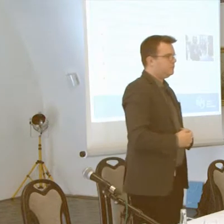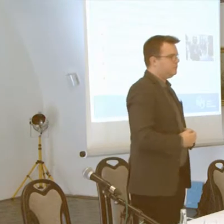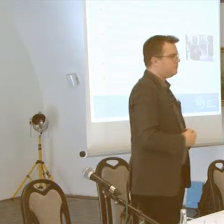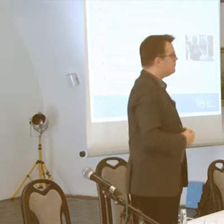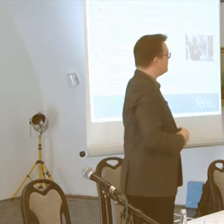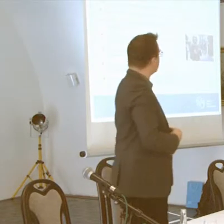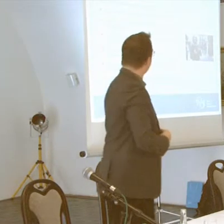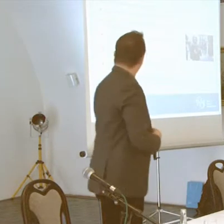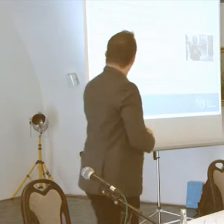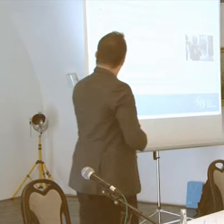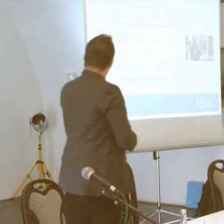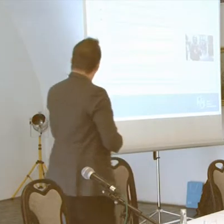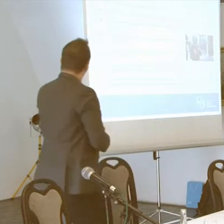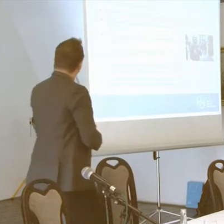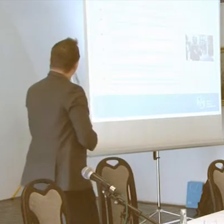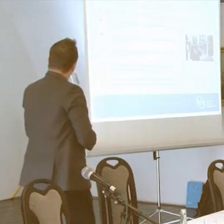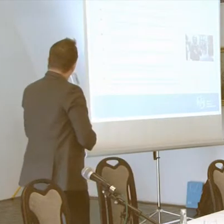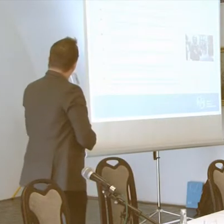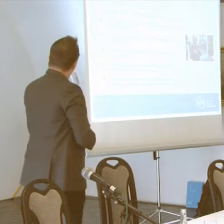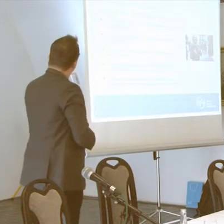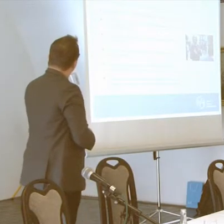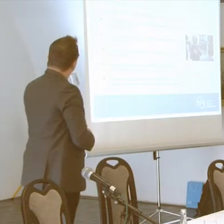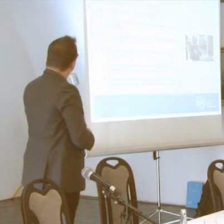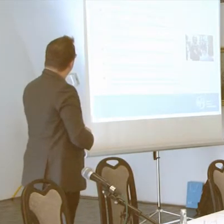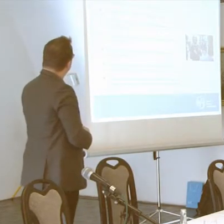this established in Denmark as well in the future.